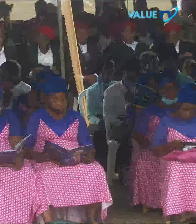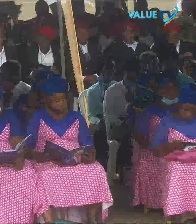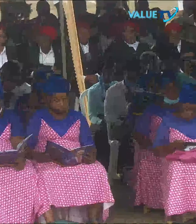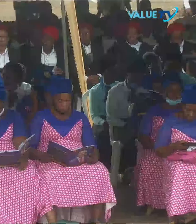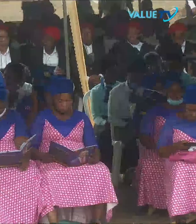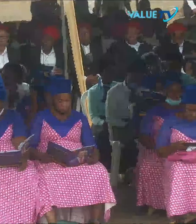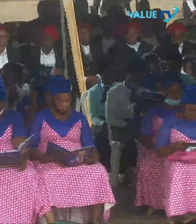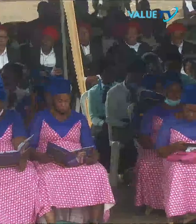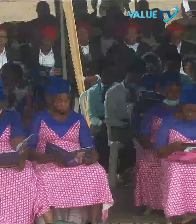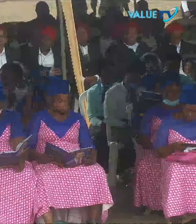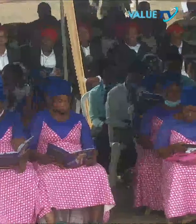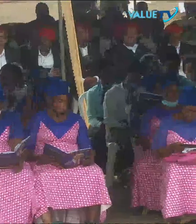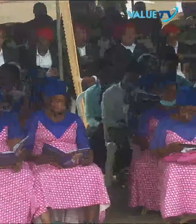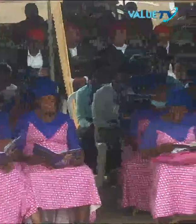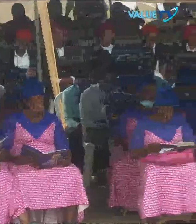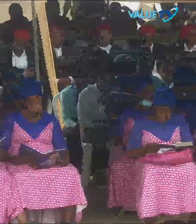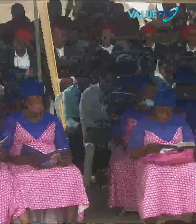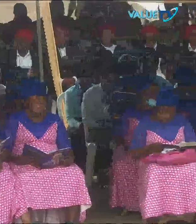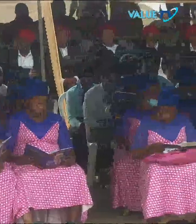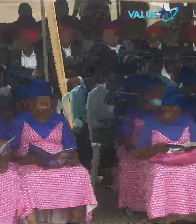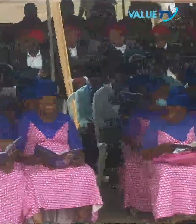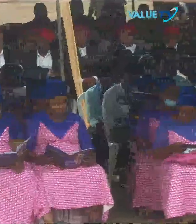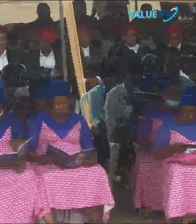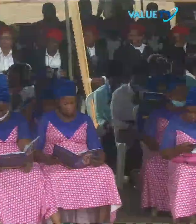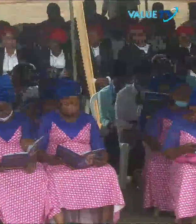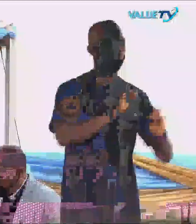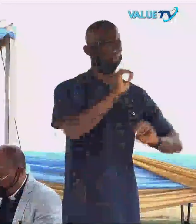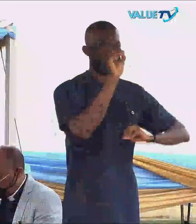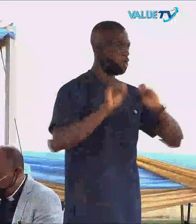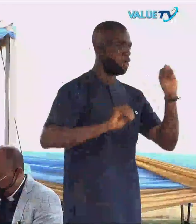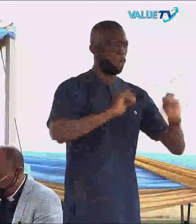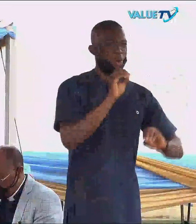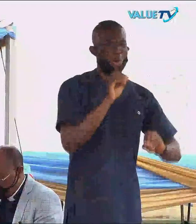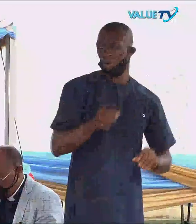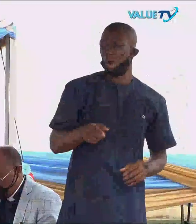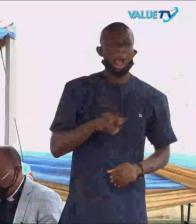David served. Oh, I said, are we